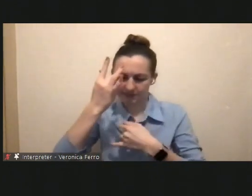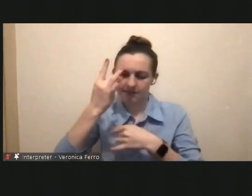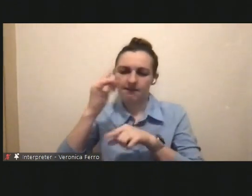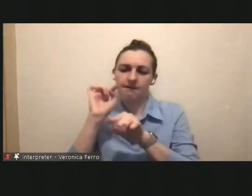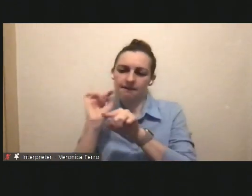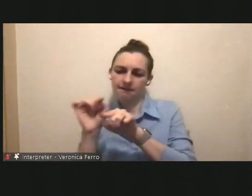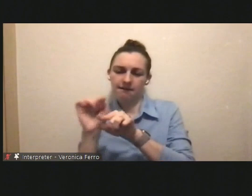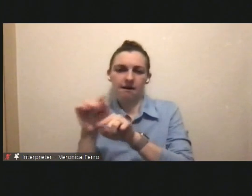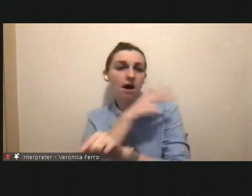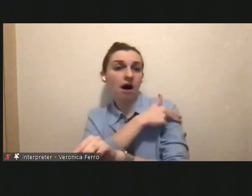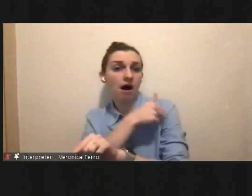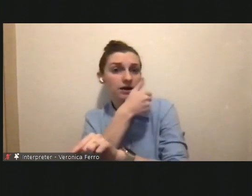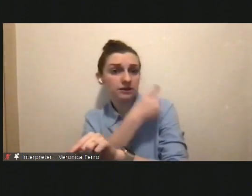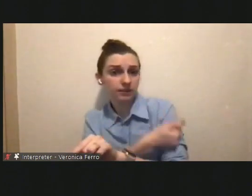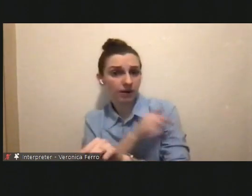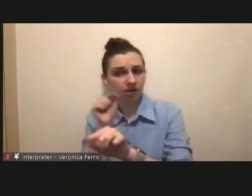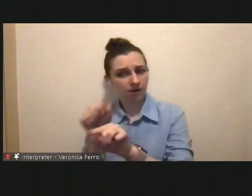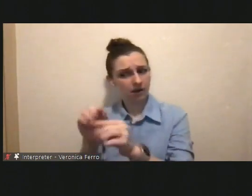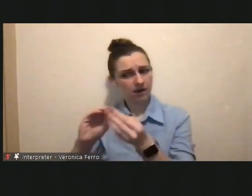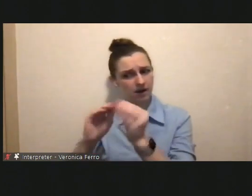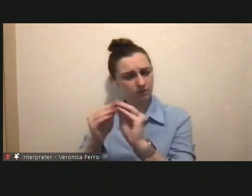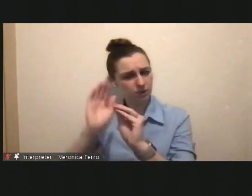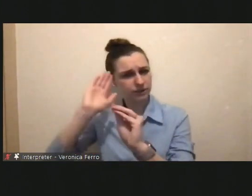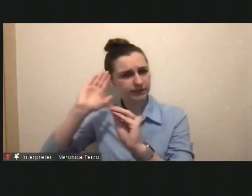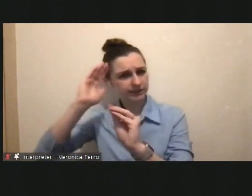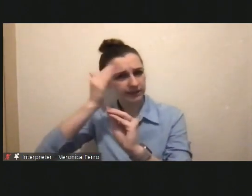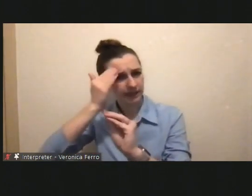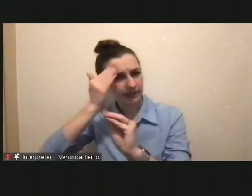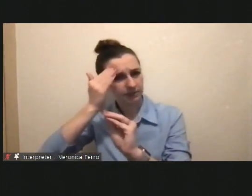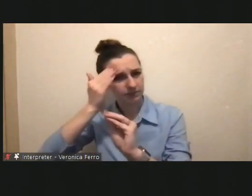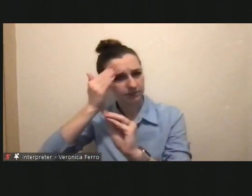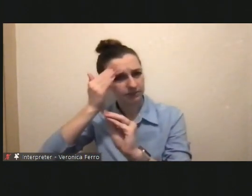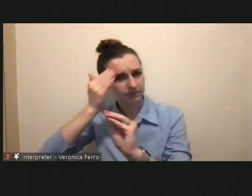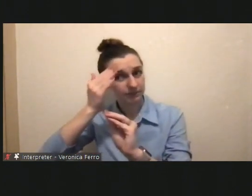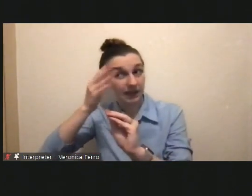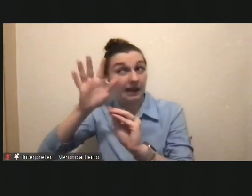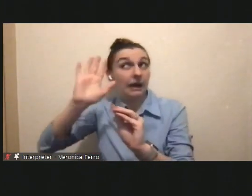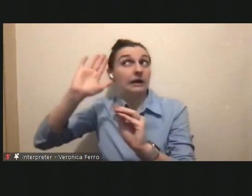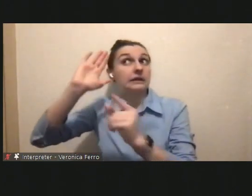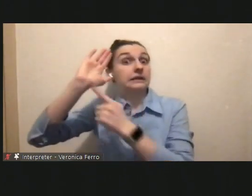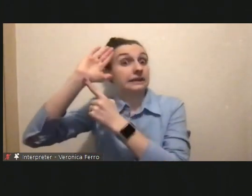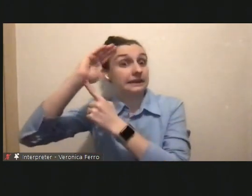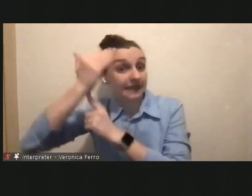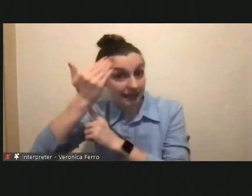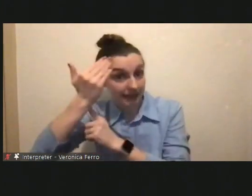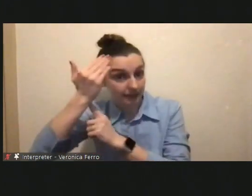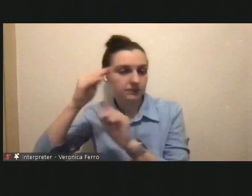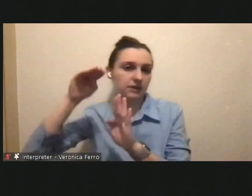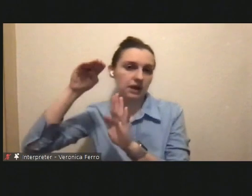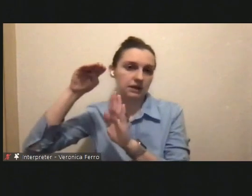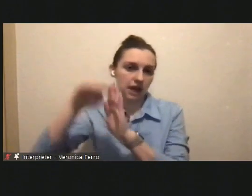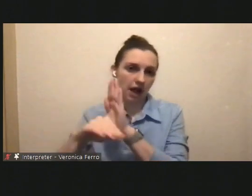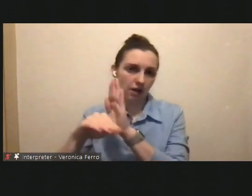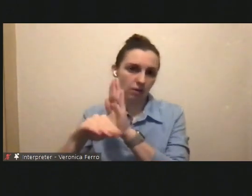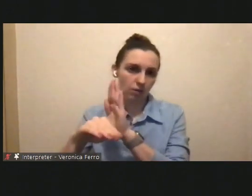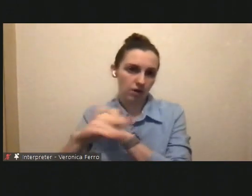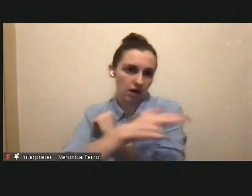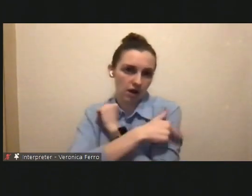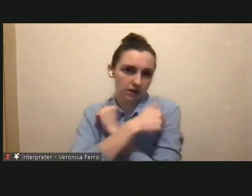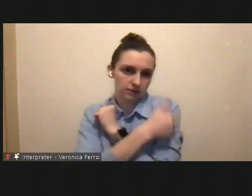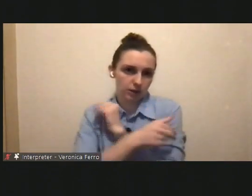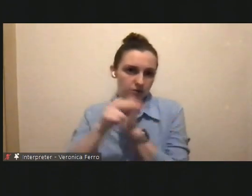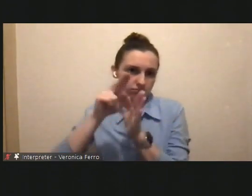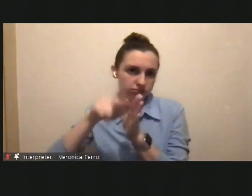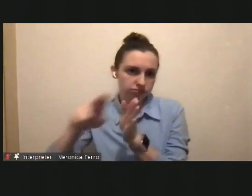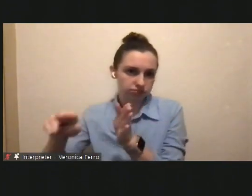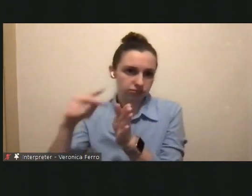number of hospitalizations, which appears to be, I guess, going down at this point. Certainly not where it